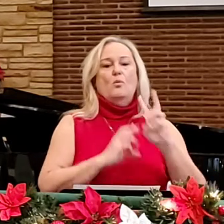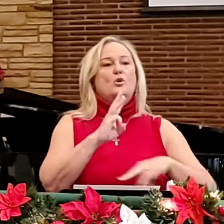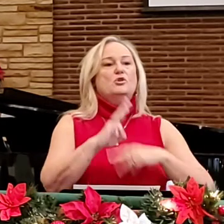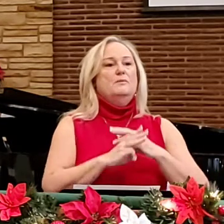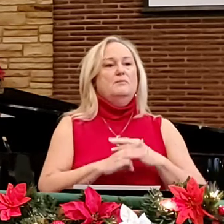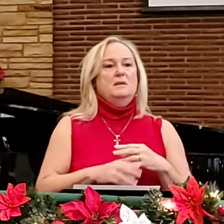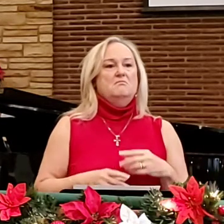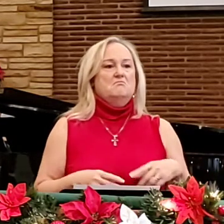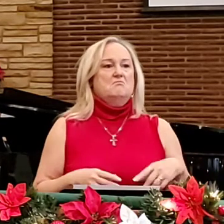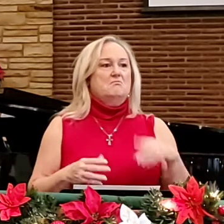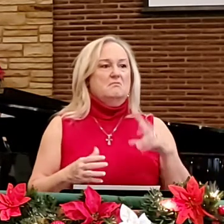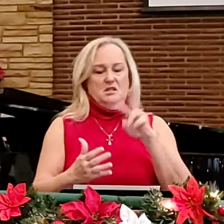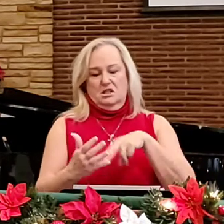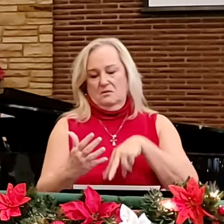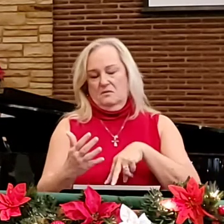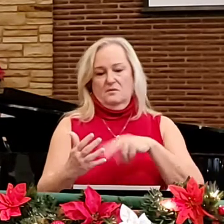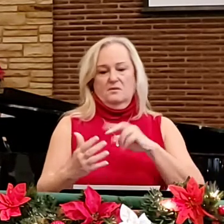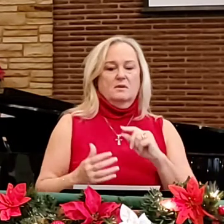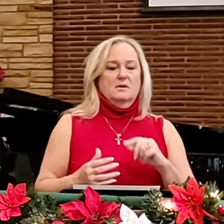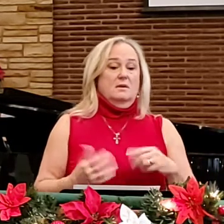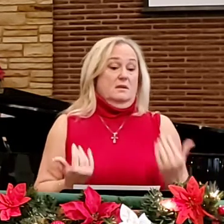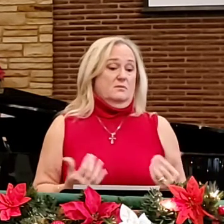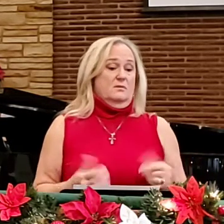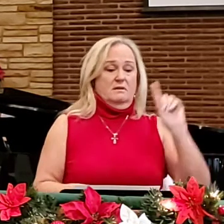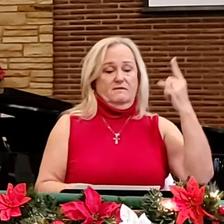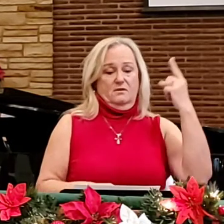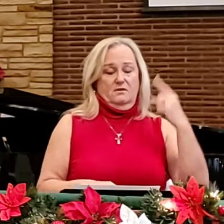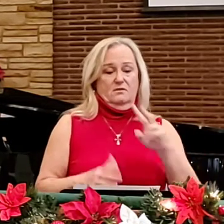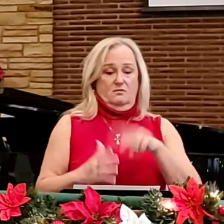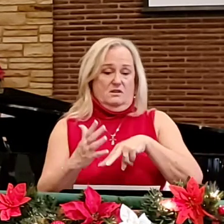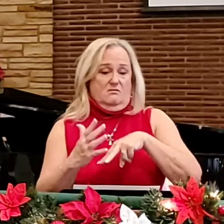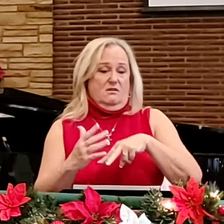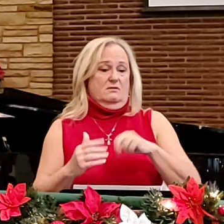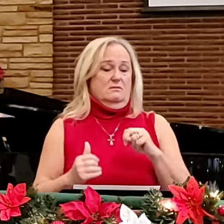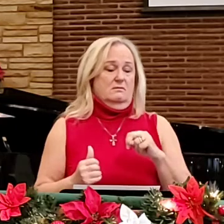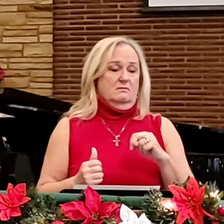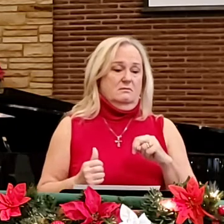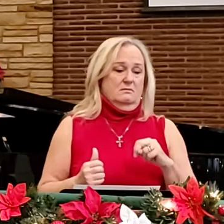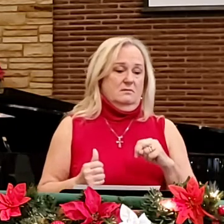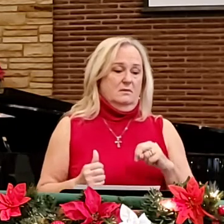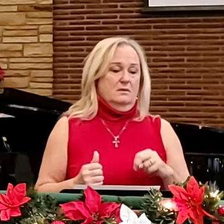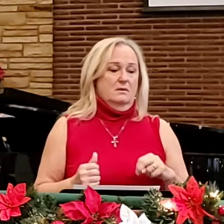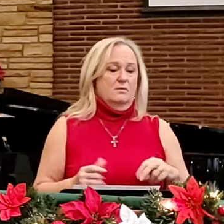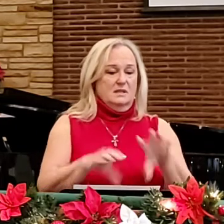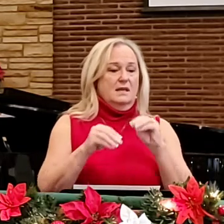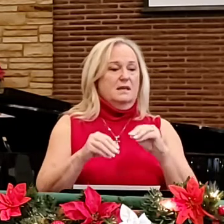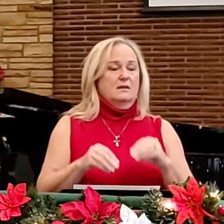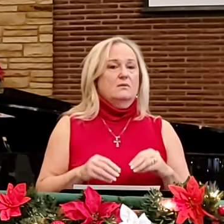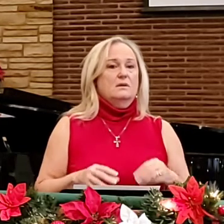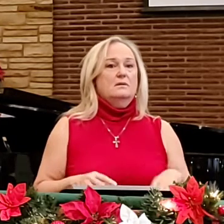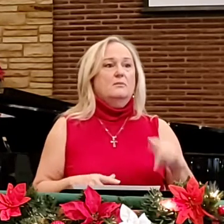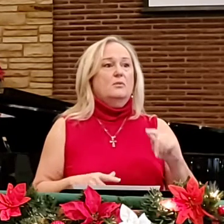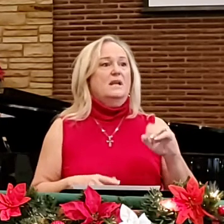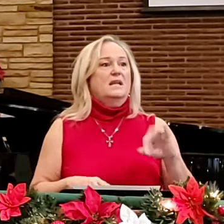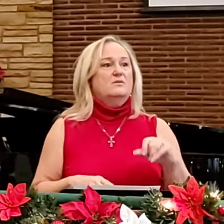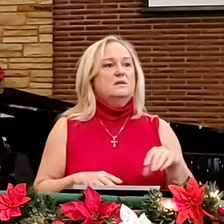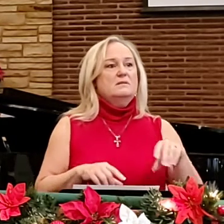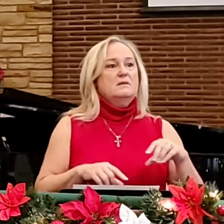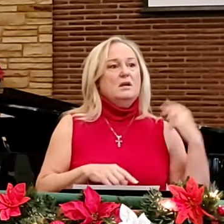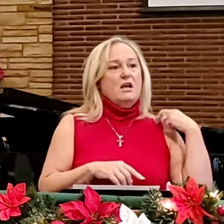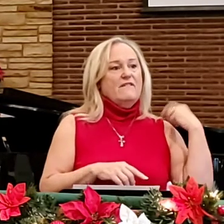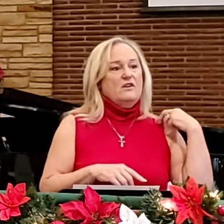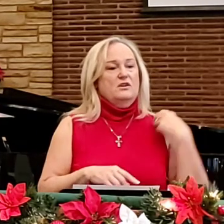be registered. This was the first registration and was taken while Quirinius was governor